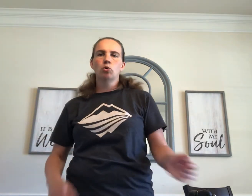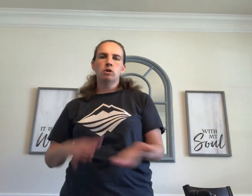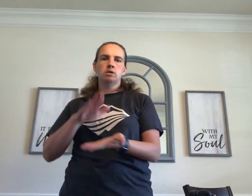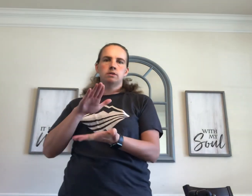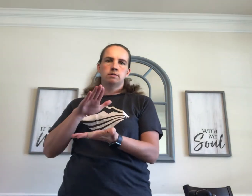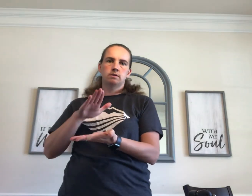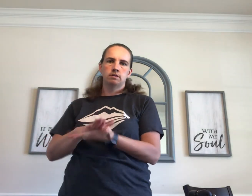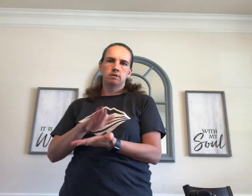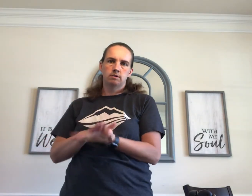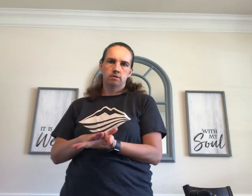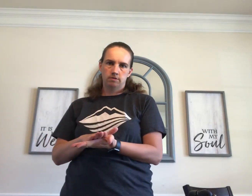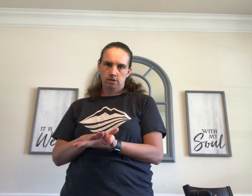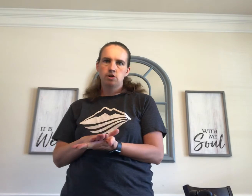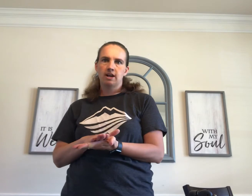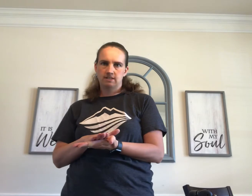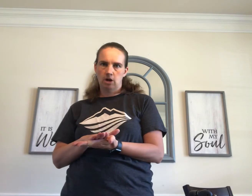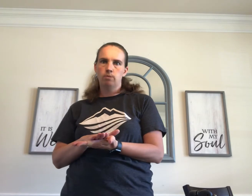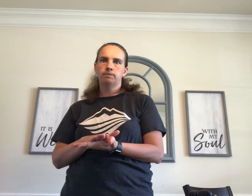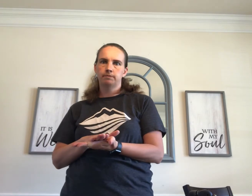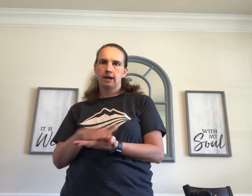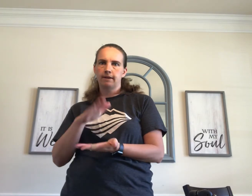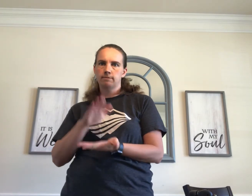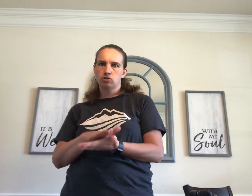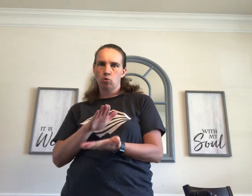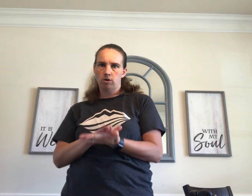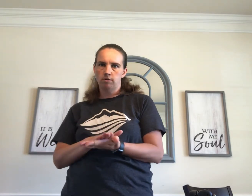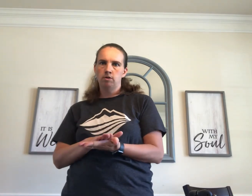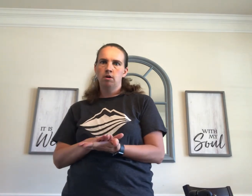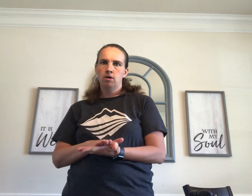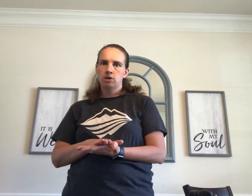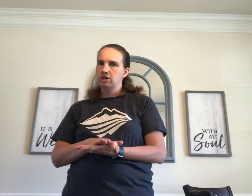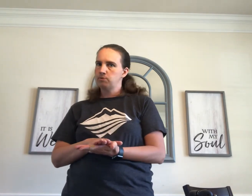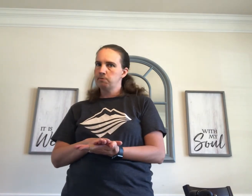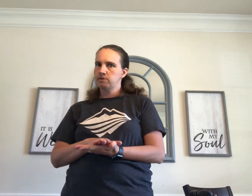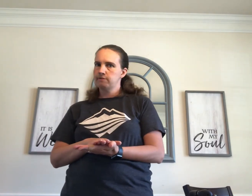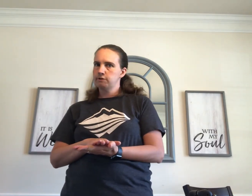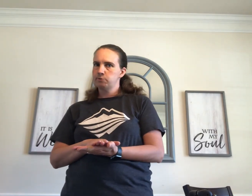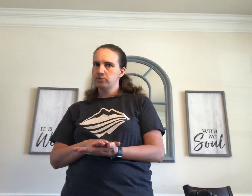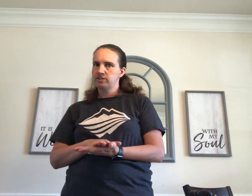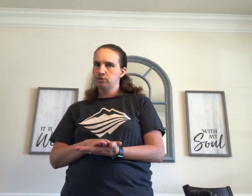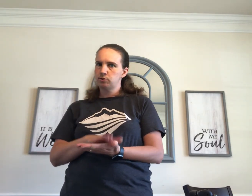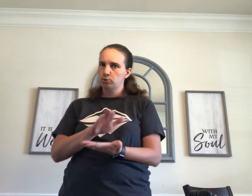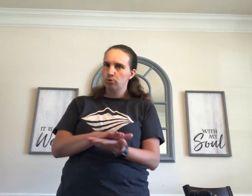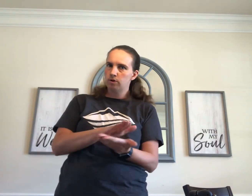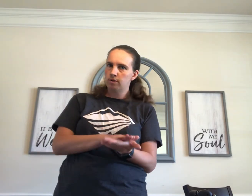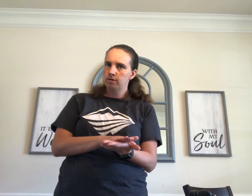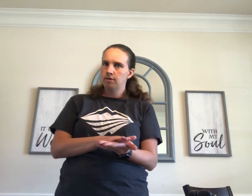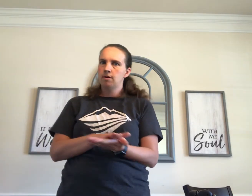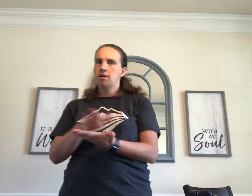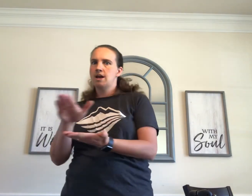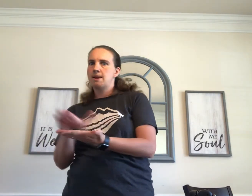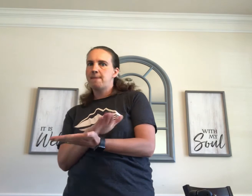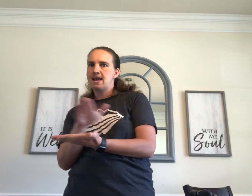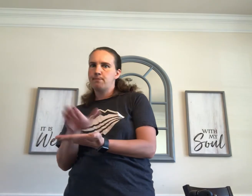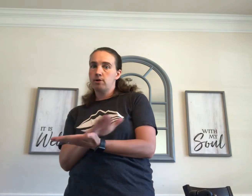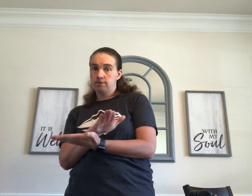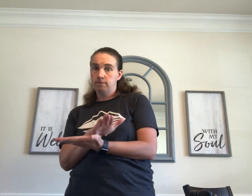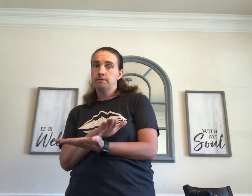School, you guys know, okay? School. You guys remember the difference between school and paper,